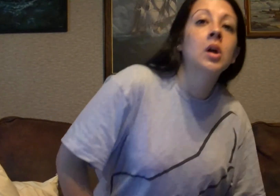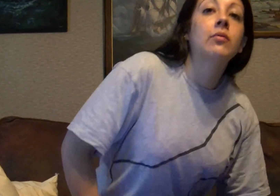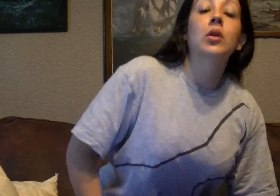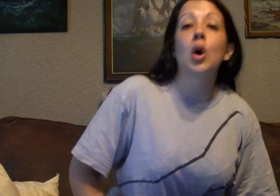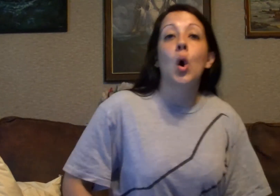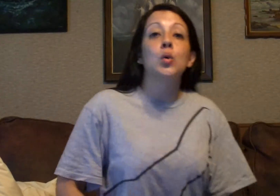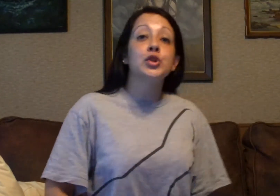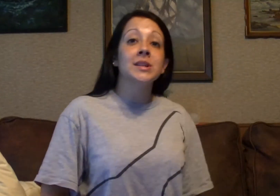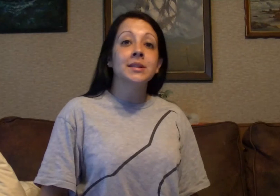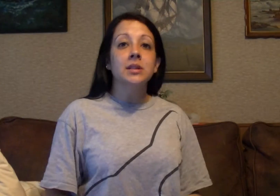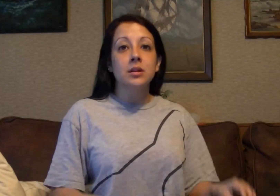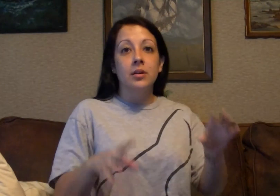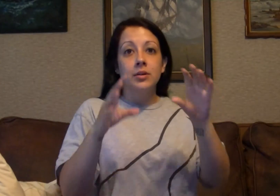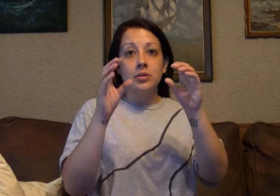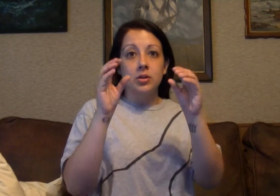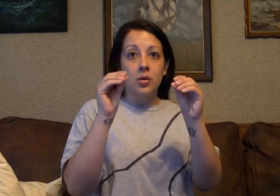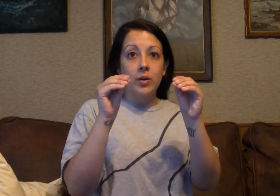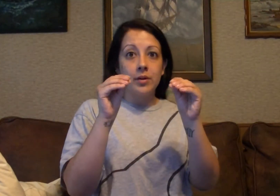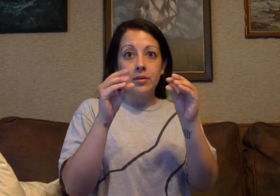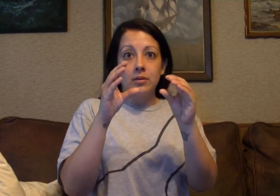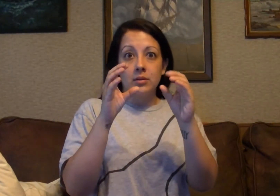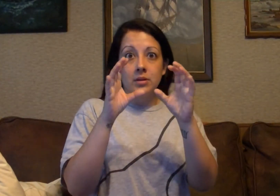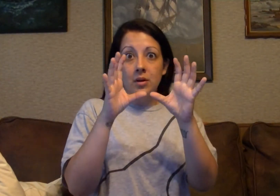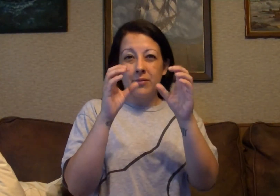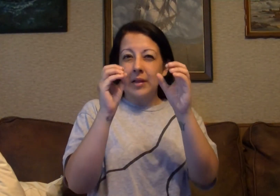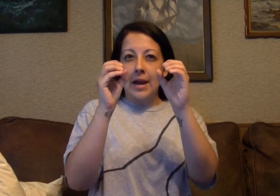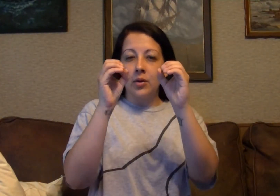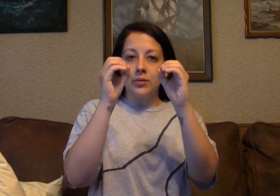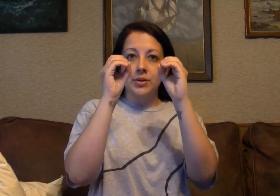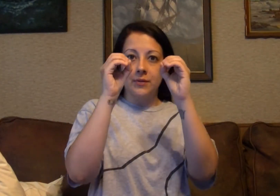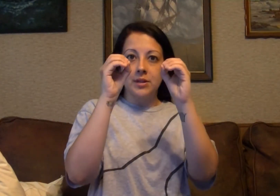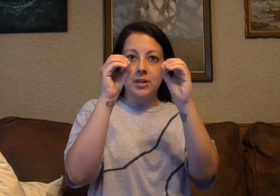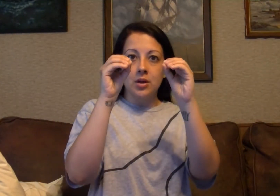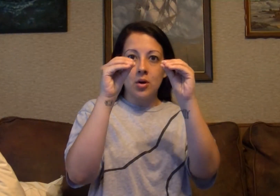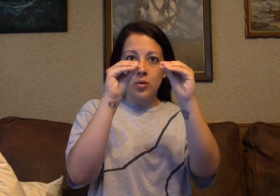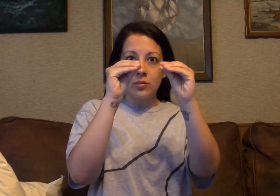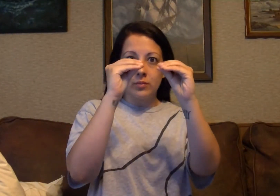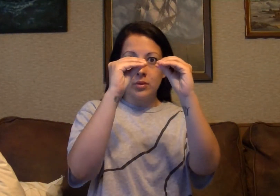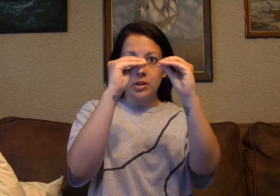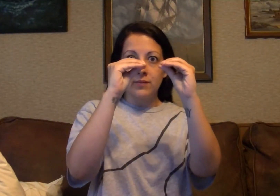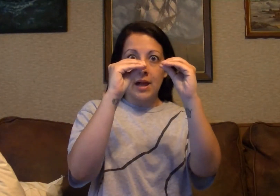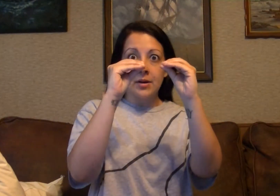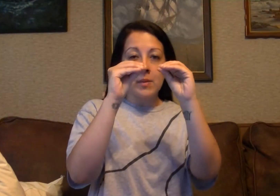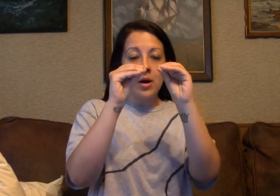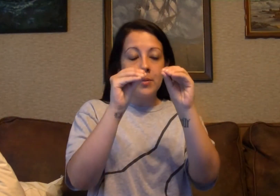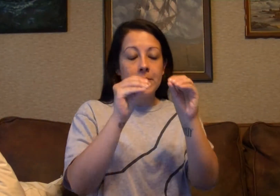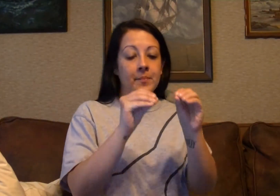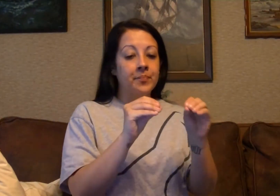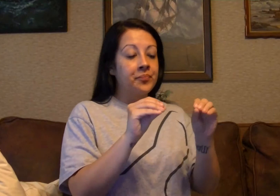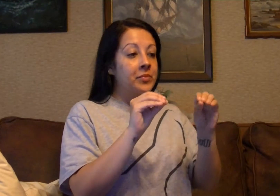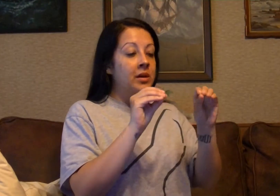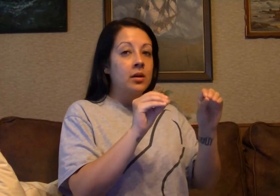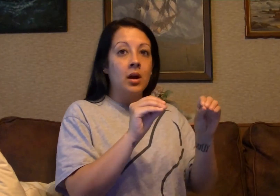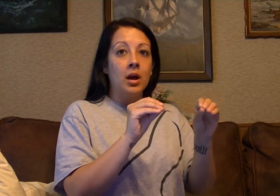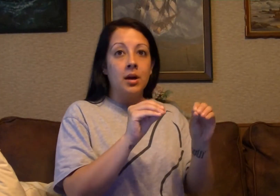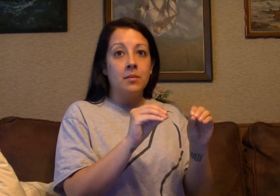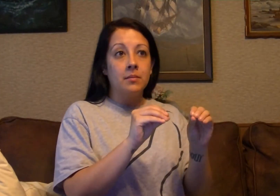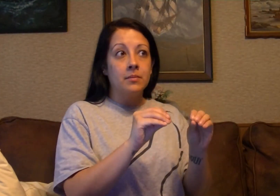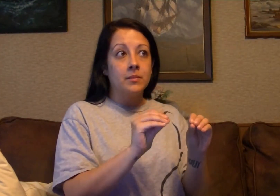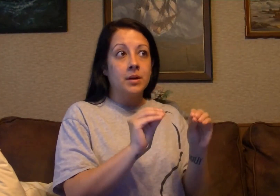for oceans, you start with, it's called flat O's, so if this is O, you just flatten them out. And you